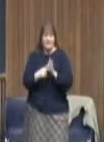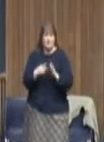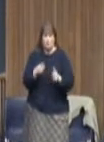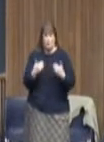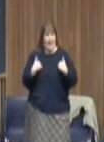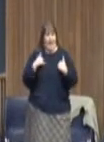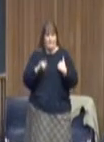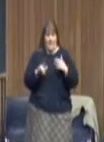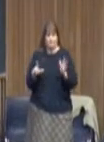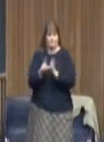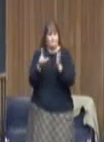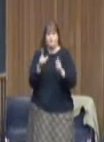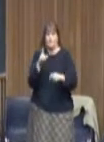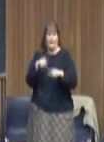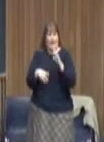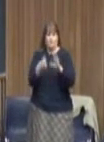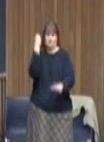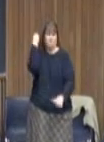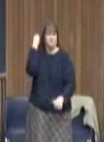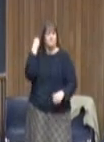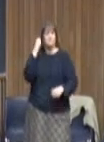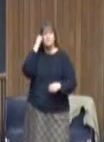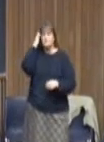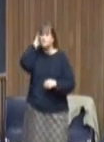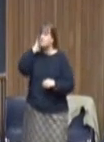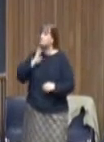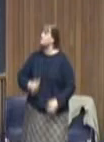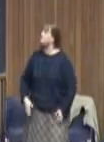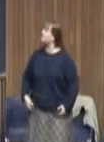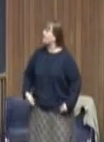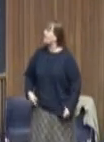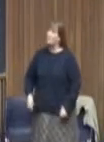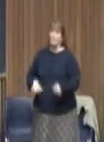Okay, and the basis for all human rights is found in most religions and philosophies.